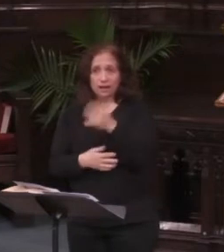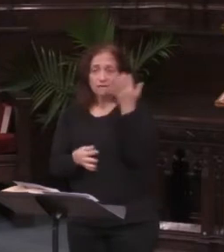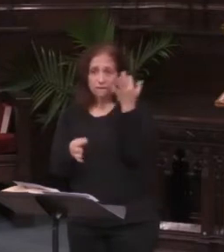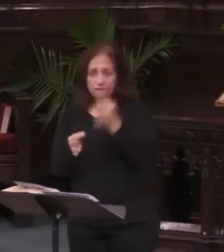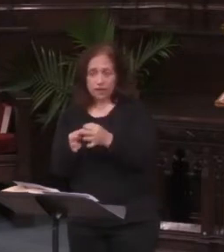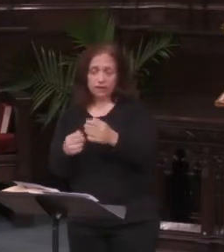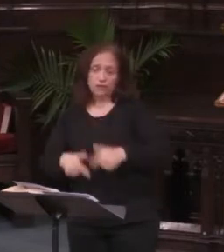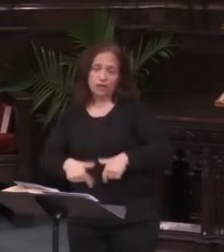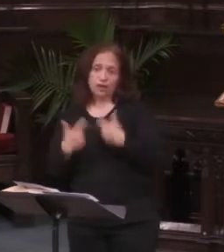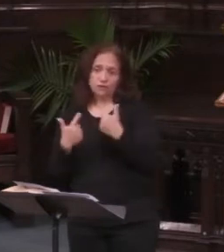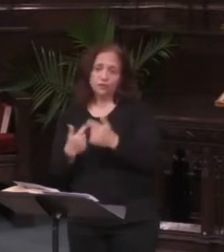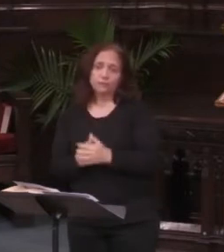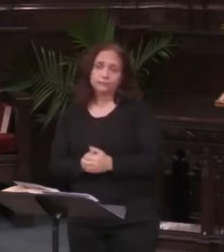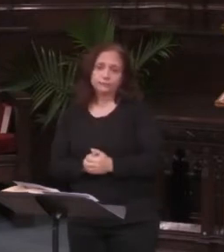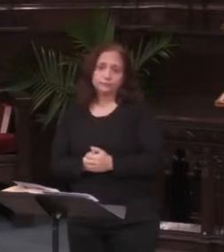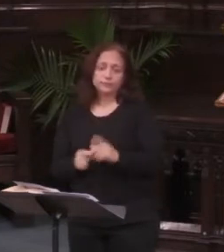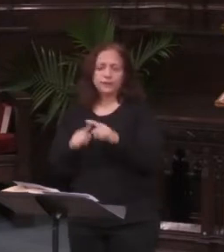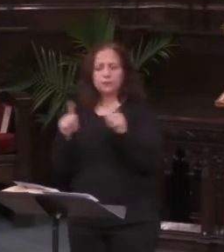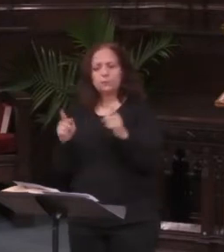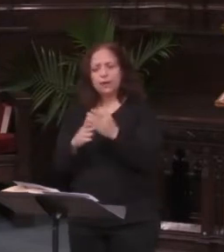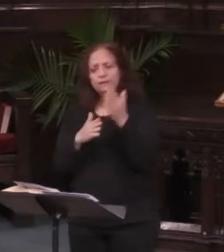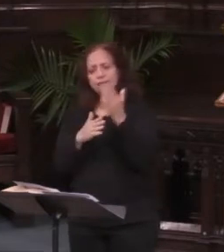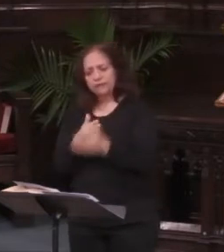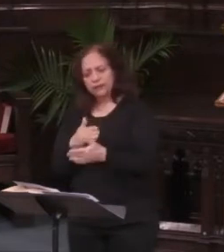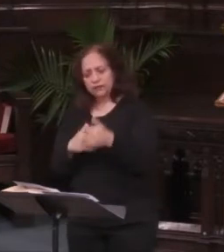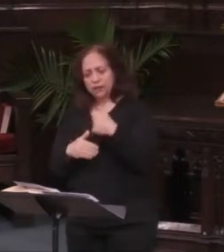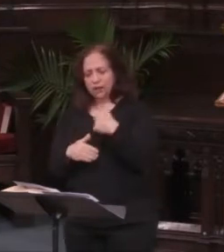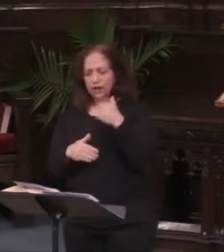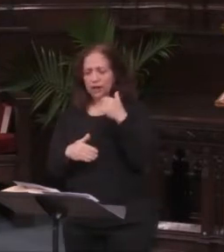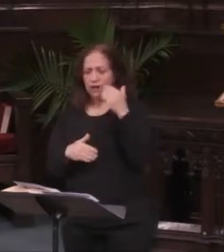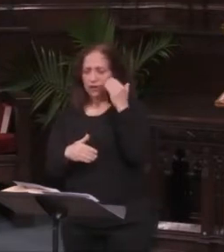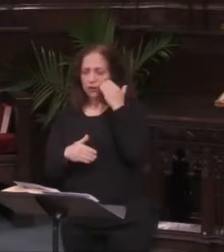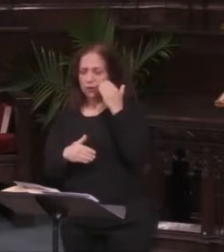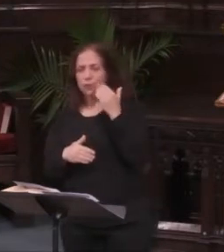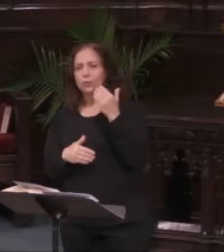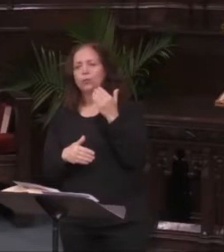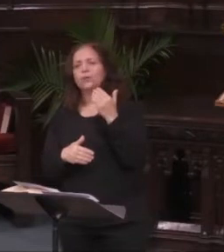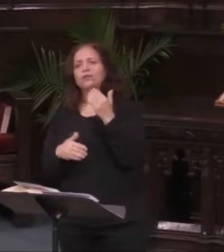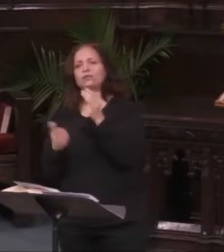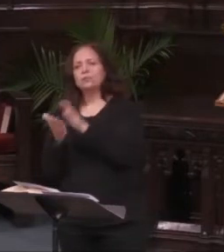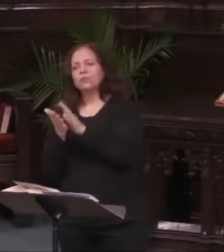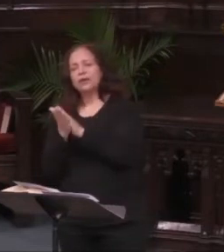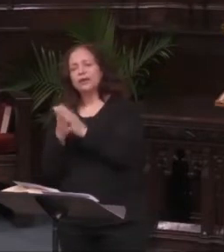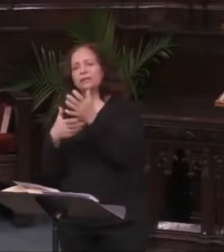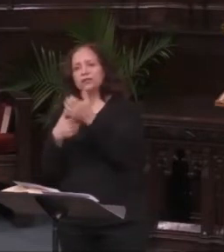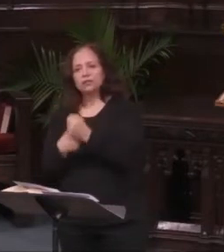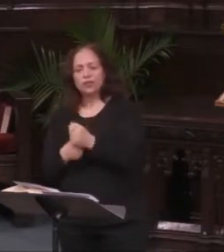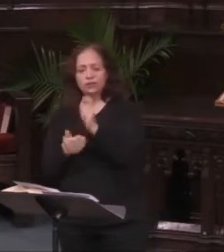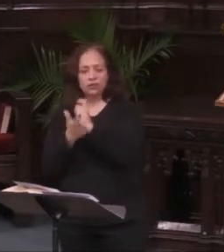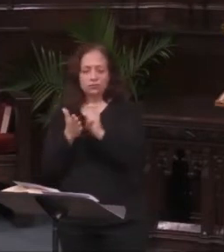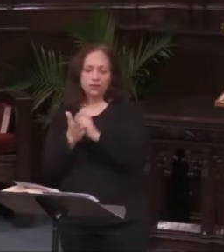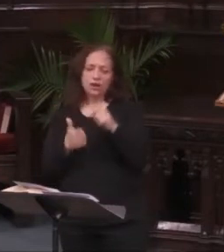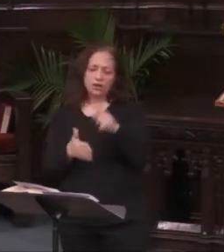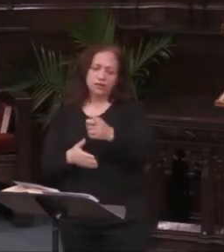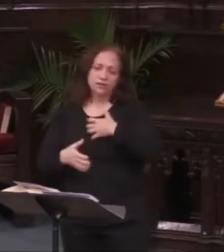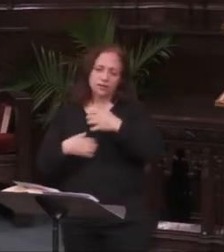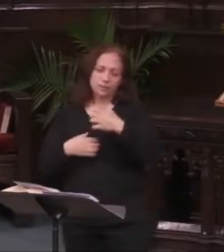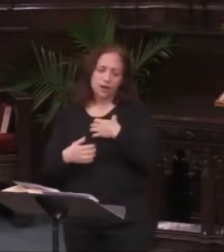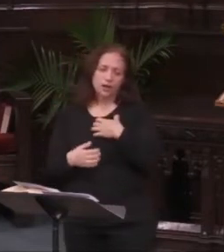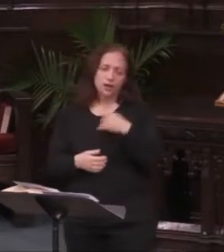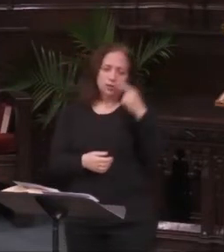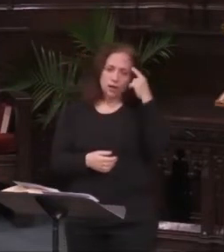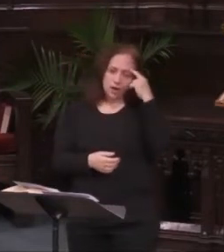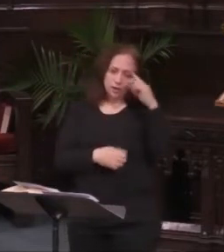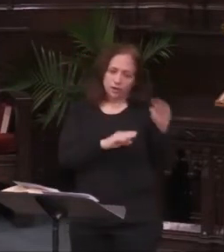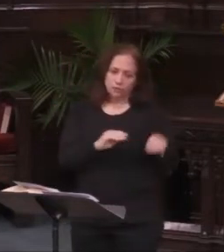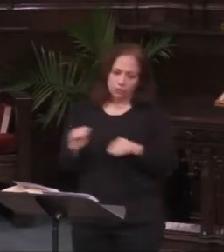faith. But finishing on a note of praise and trust in writing this lament, we cognitively move from a place